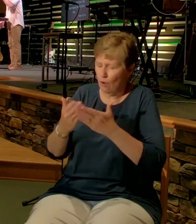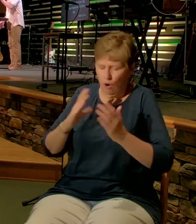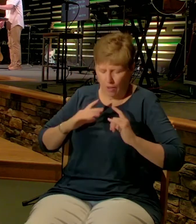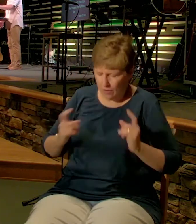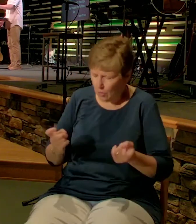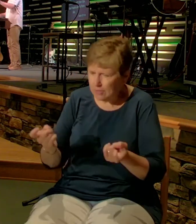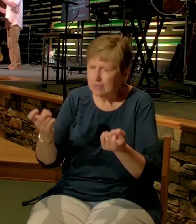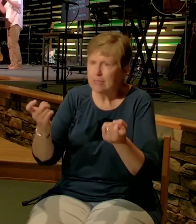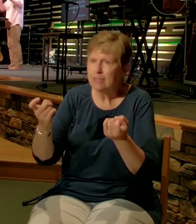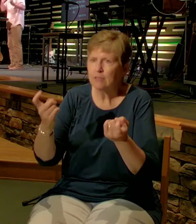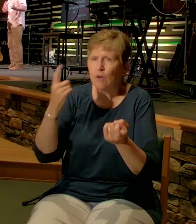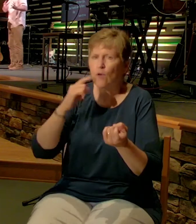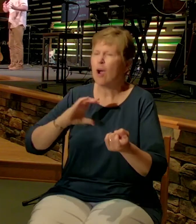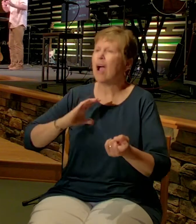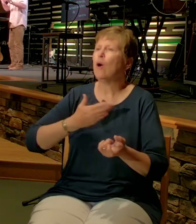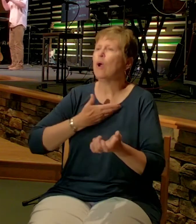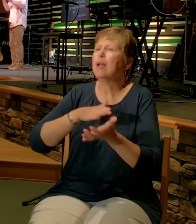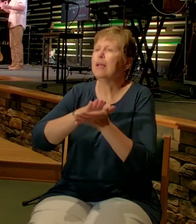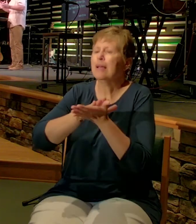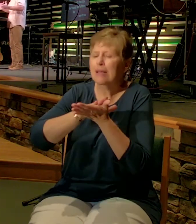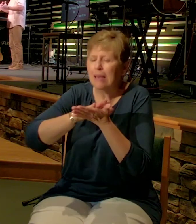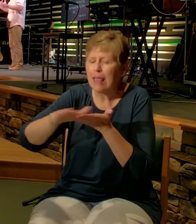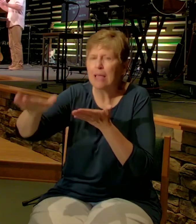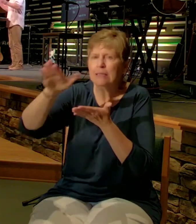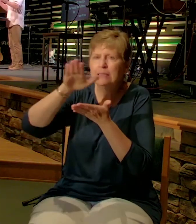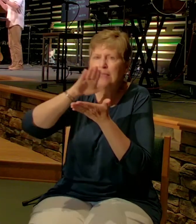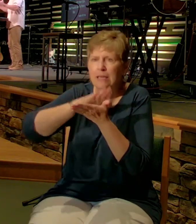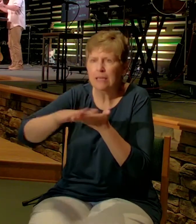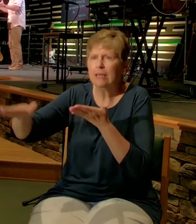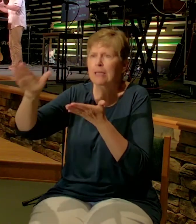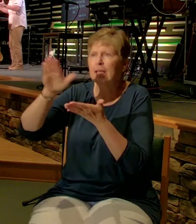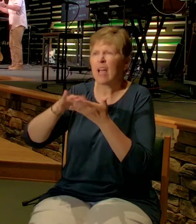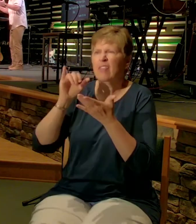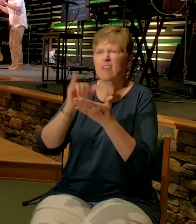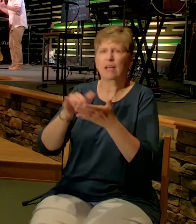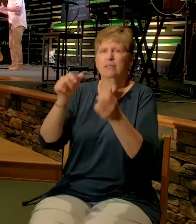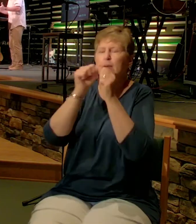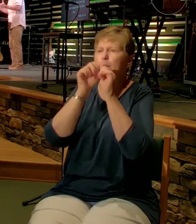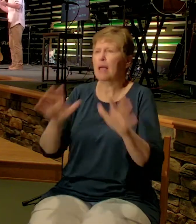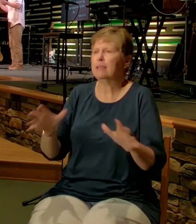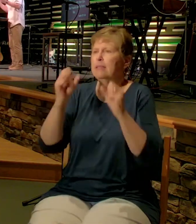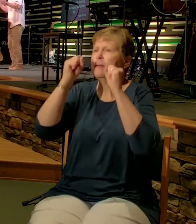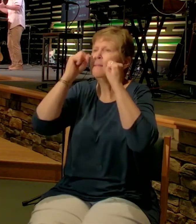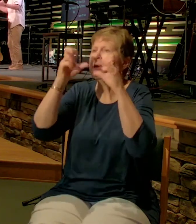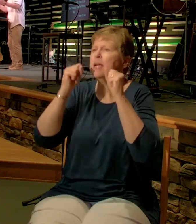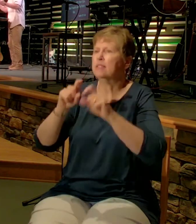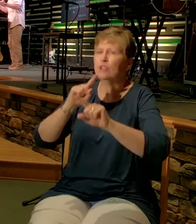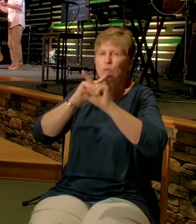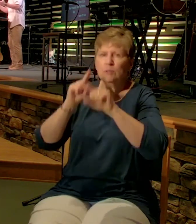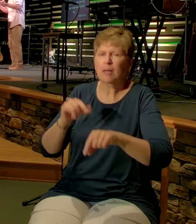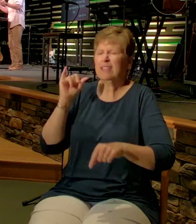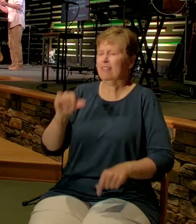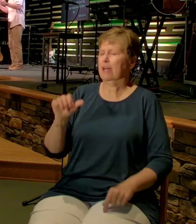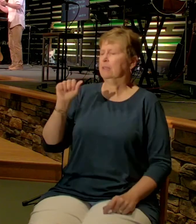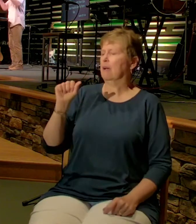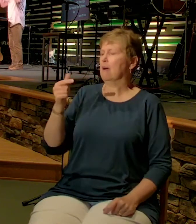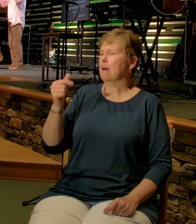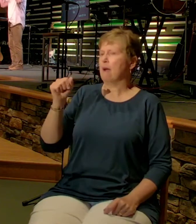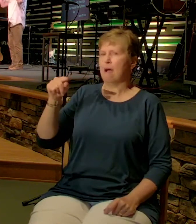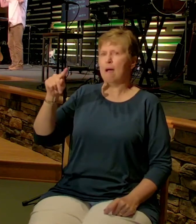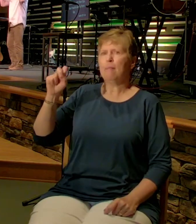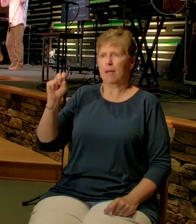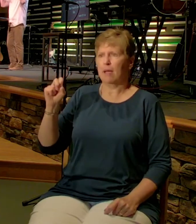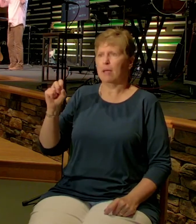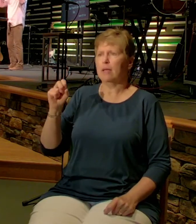our cleansing. And that's the blessed and amazing response. That's agape.